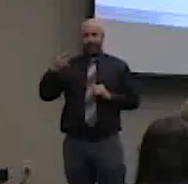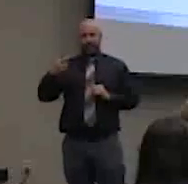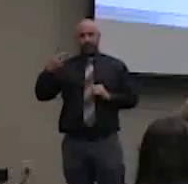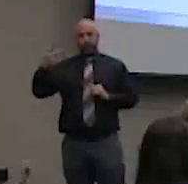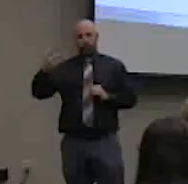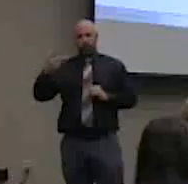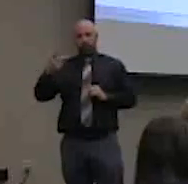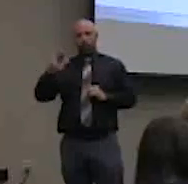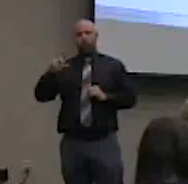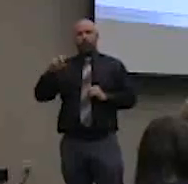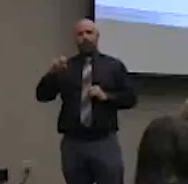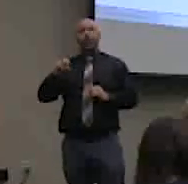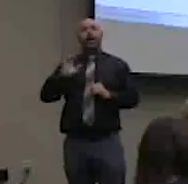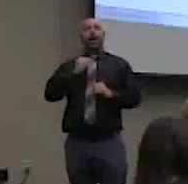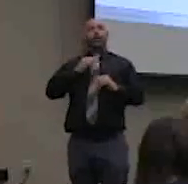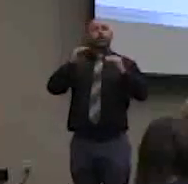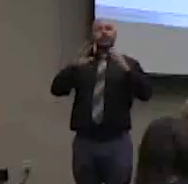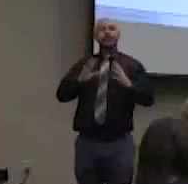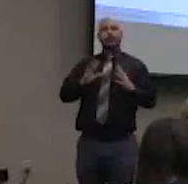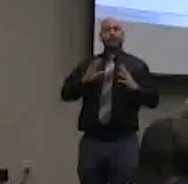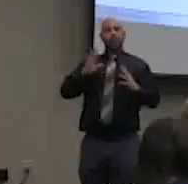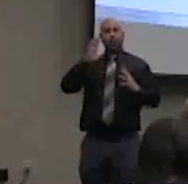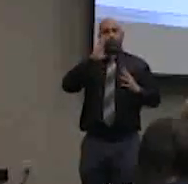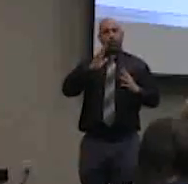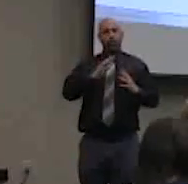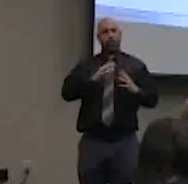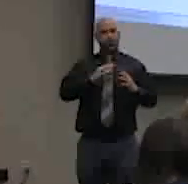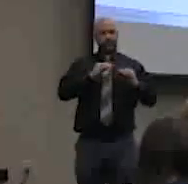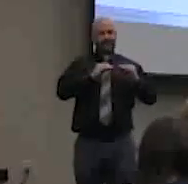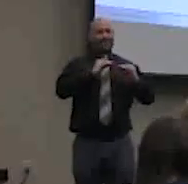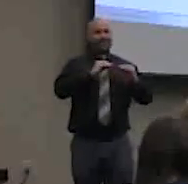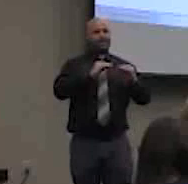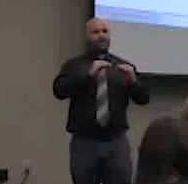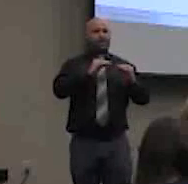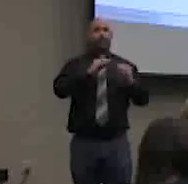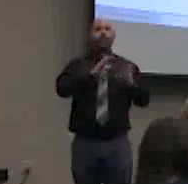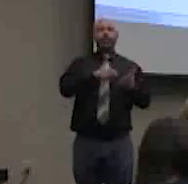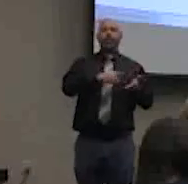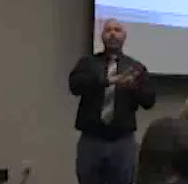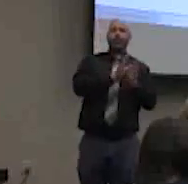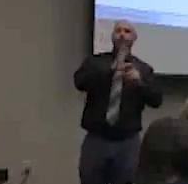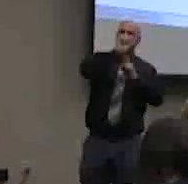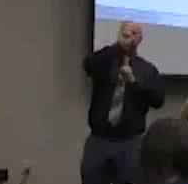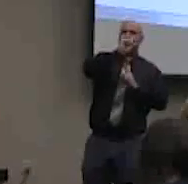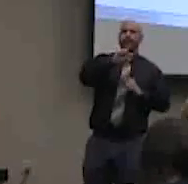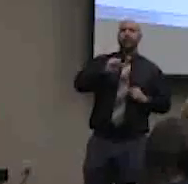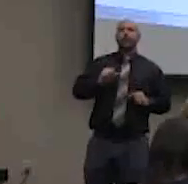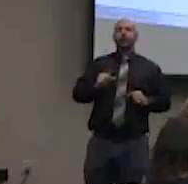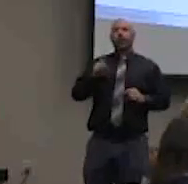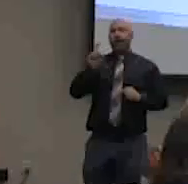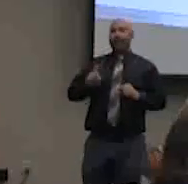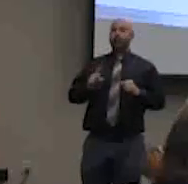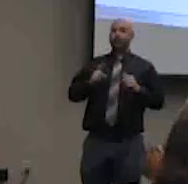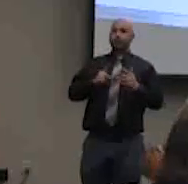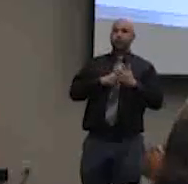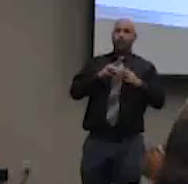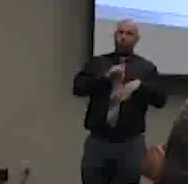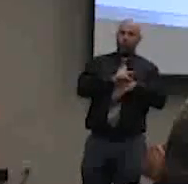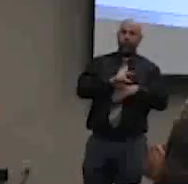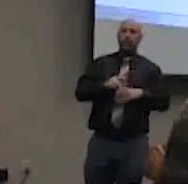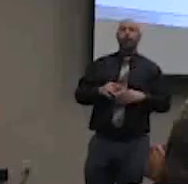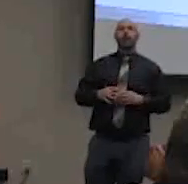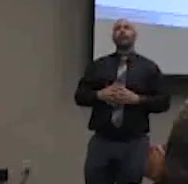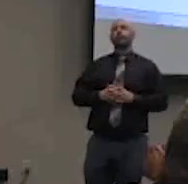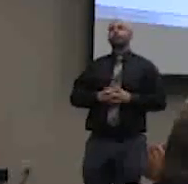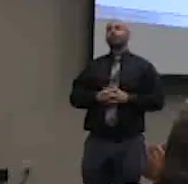will do what they do best, and they'll make them excellent as they move through those levels. But we've got to do that work in the first few years. And so I've just become a